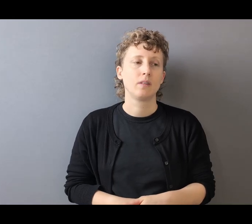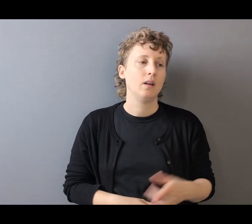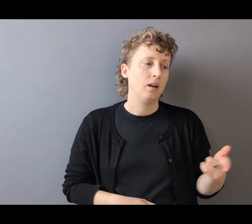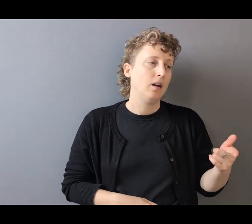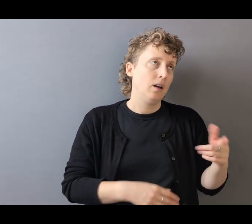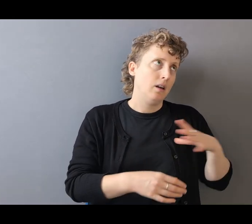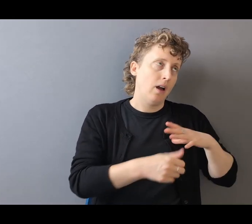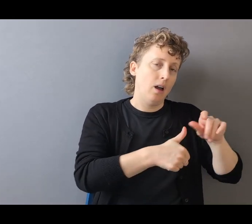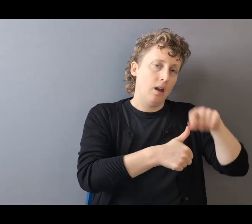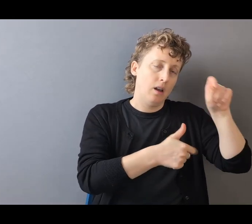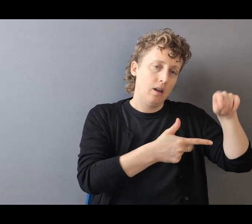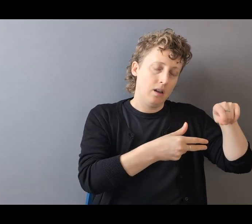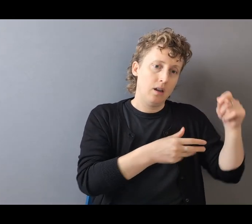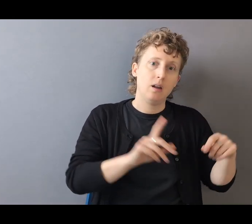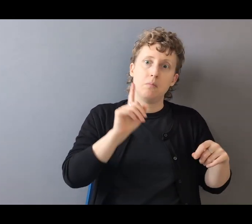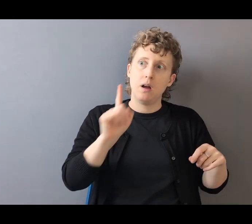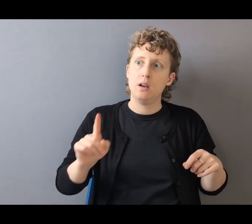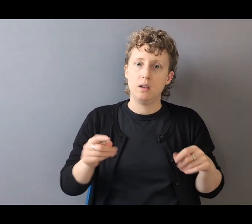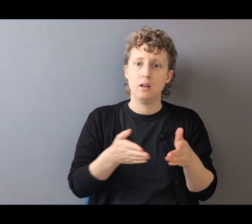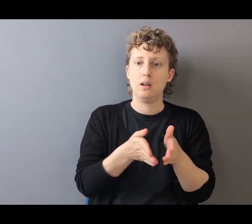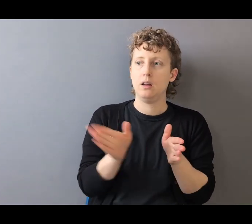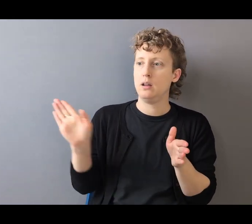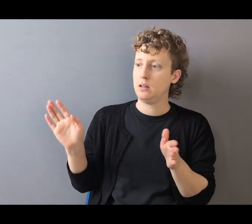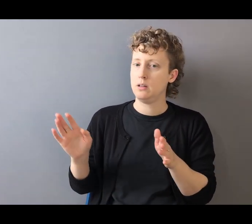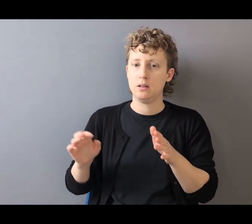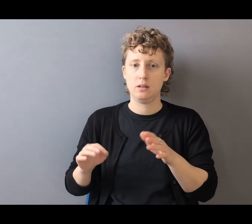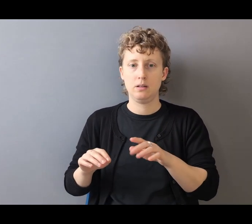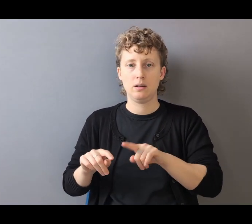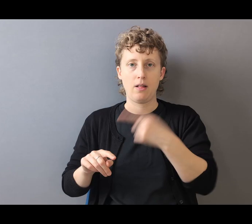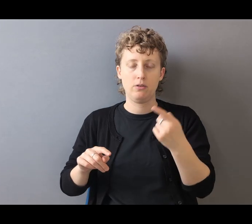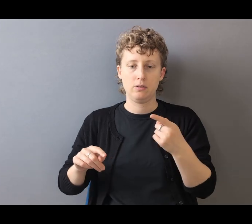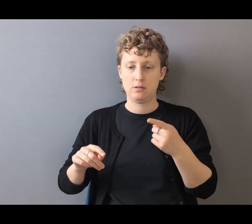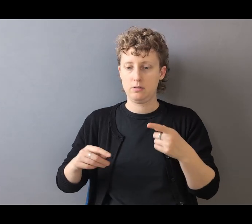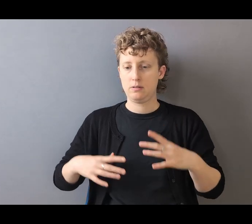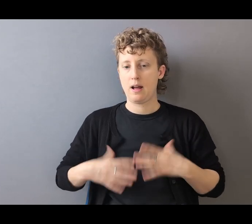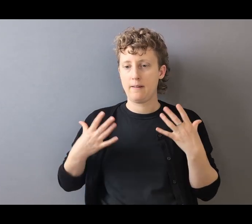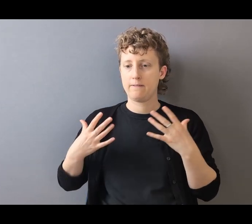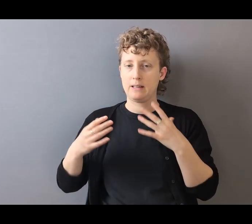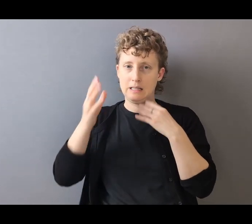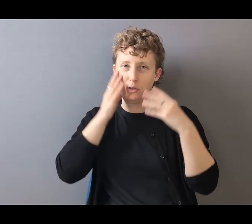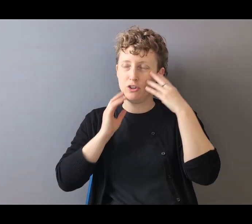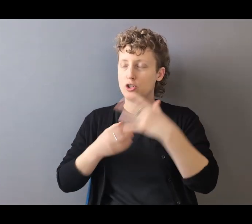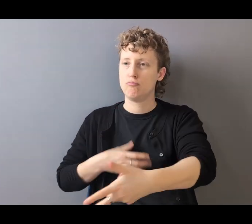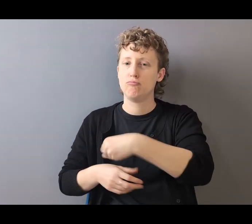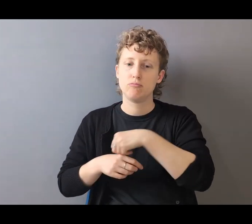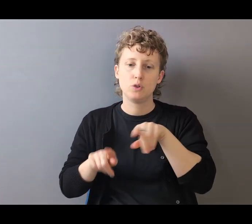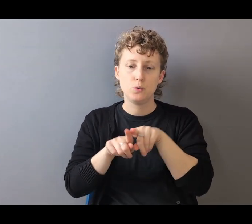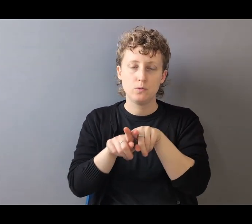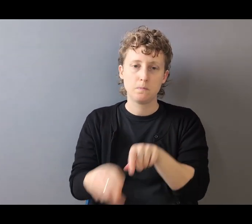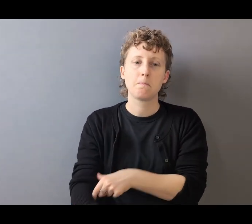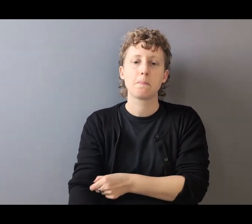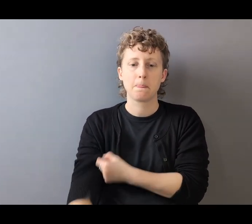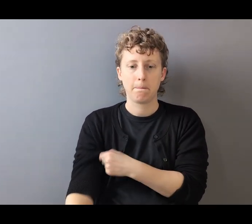are surrounding, which are also connecting us with other people. So I would say, yeah, I think this is already like being part of it. I was really surprised